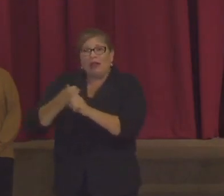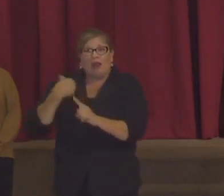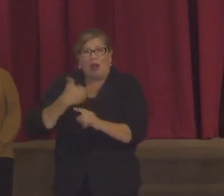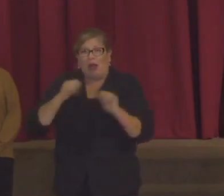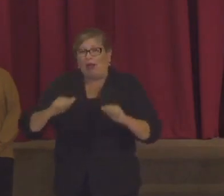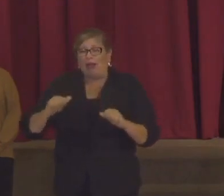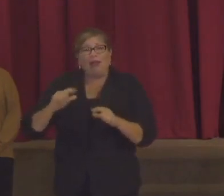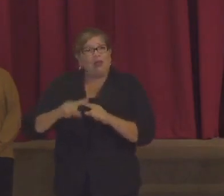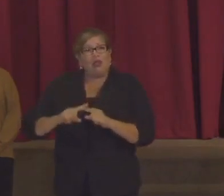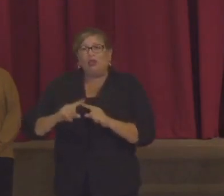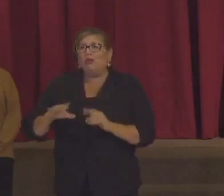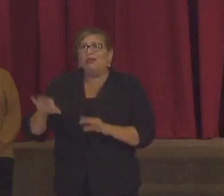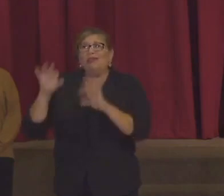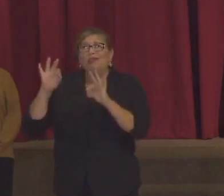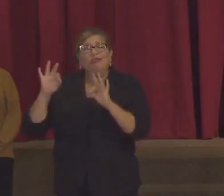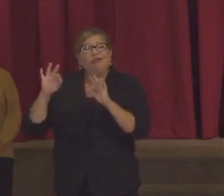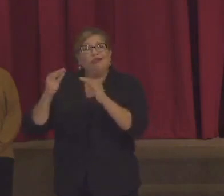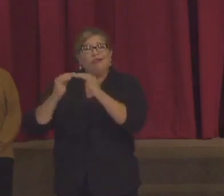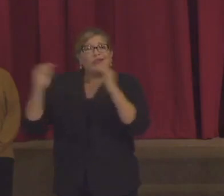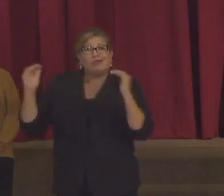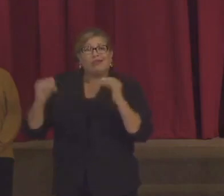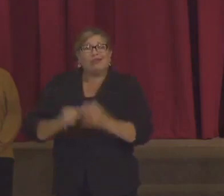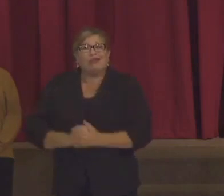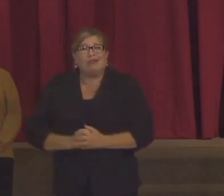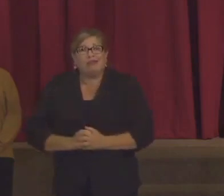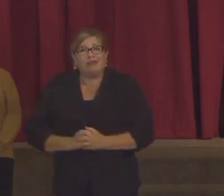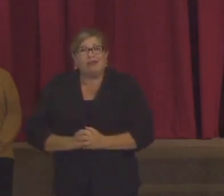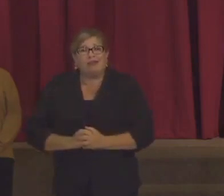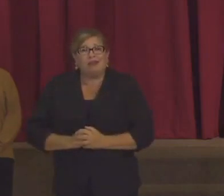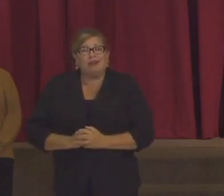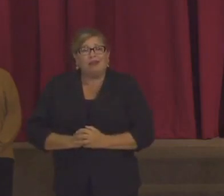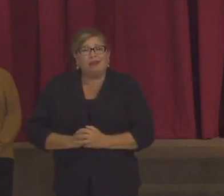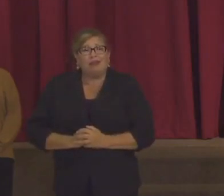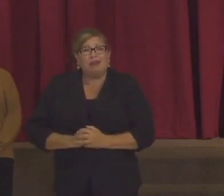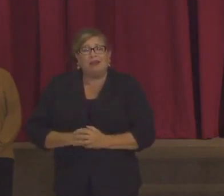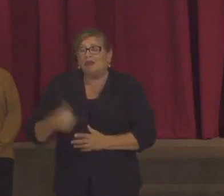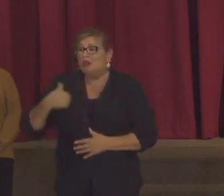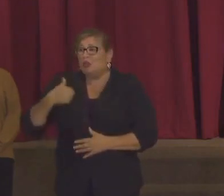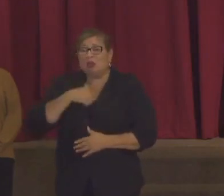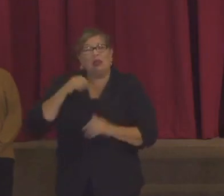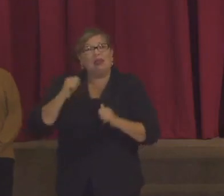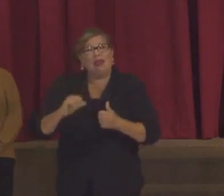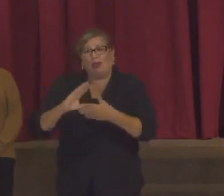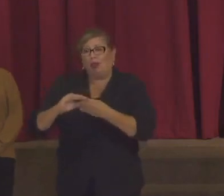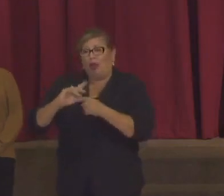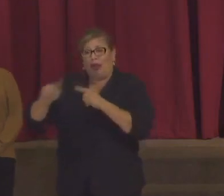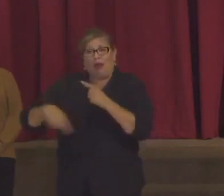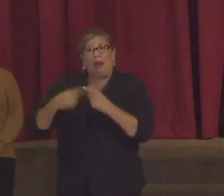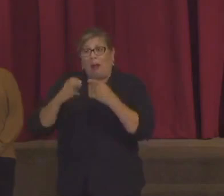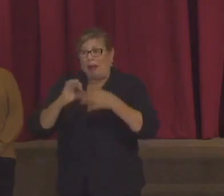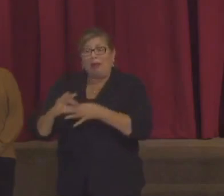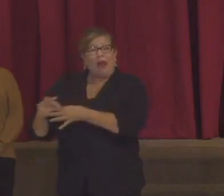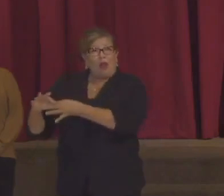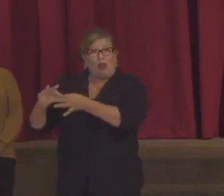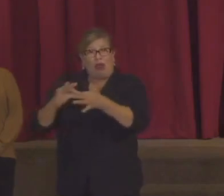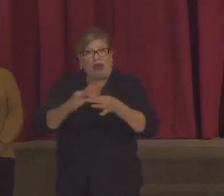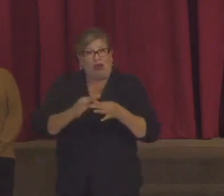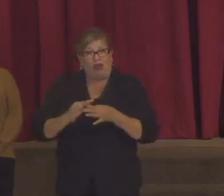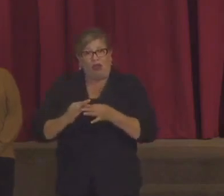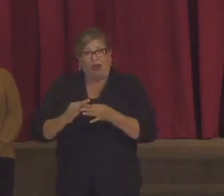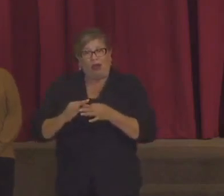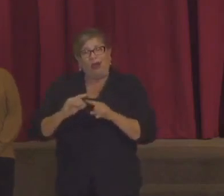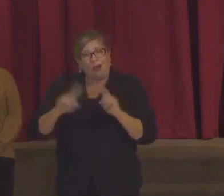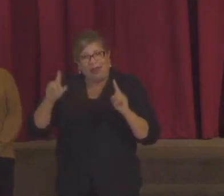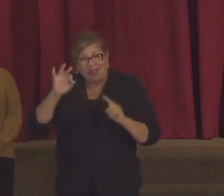We could talk about being bound together by a web of mutuality, as Dr. King said. And if that's the case, we need to reconcile